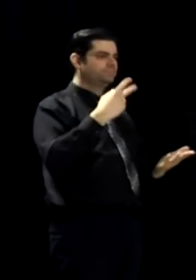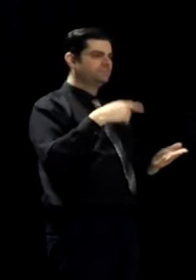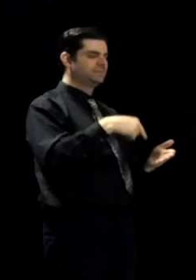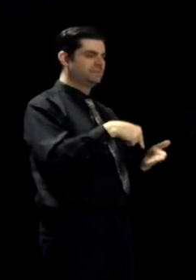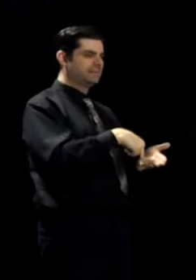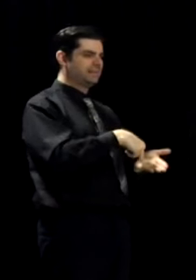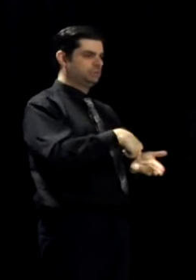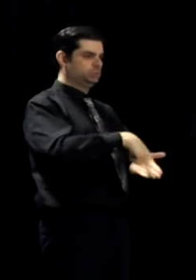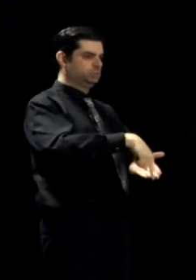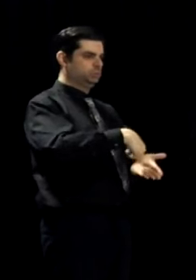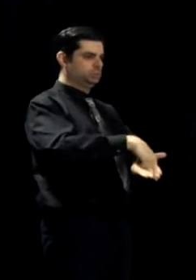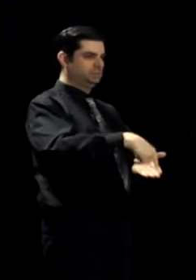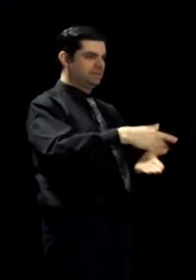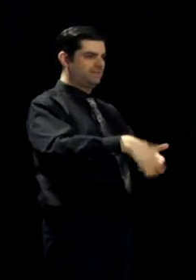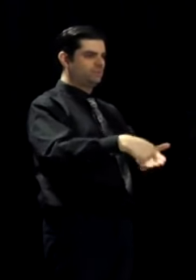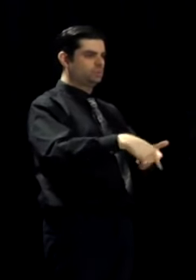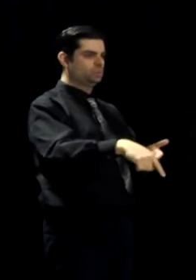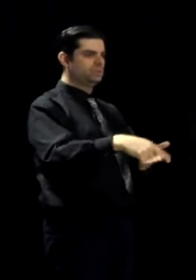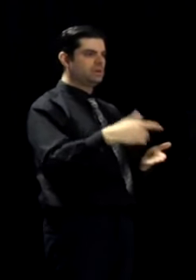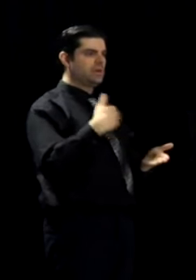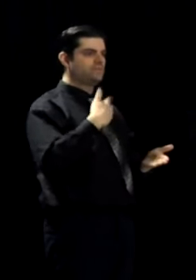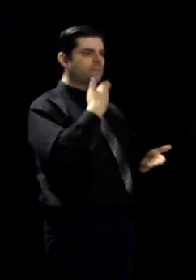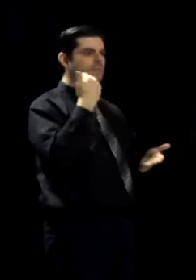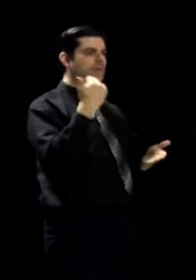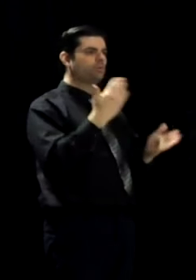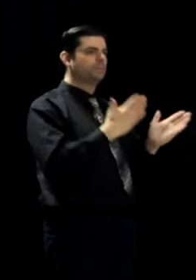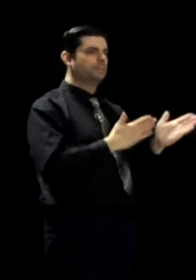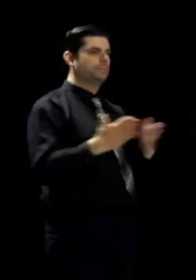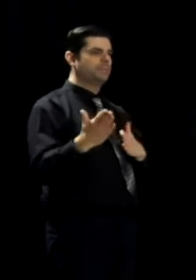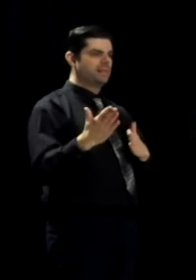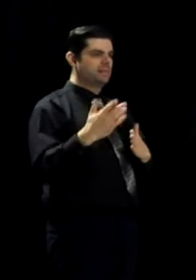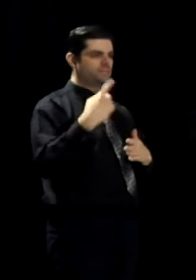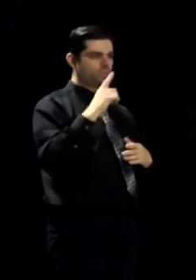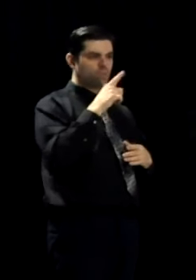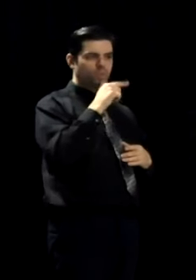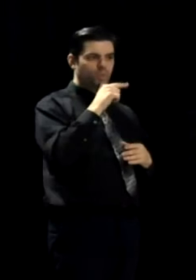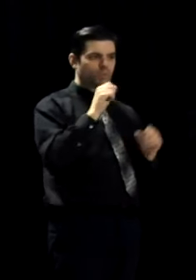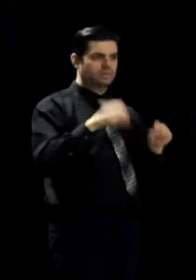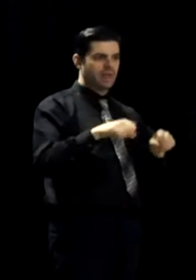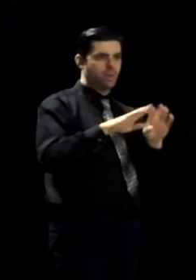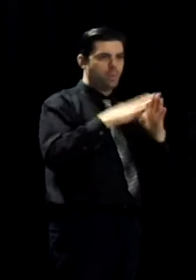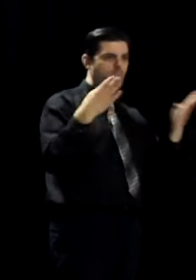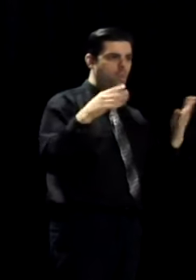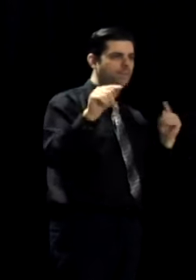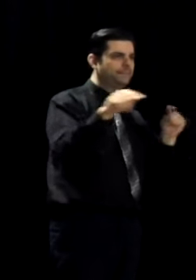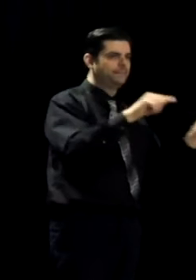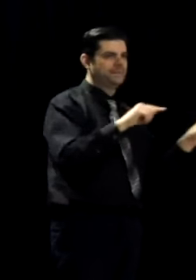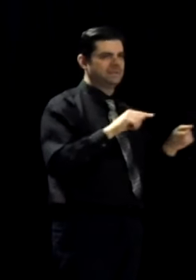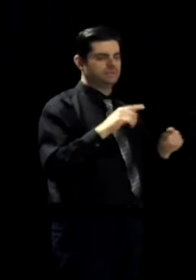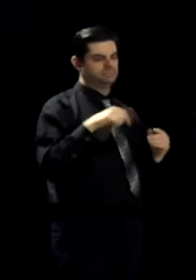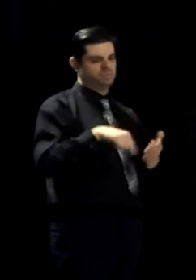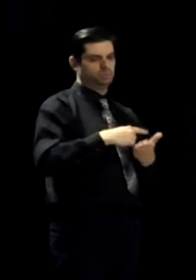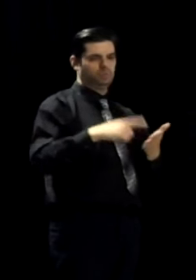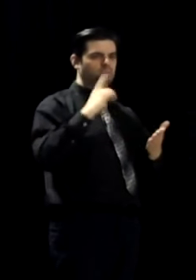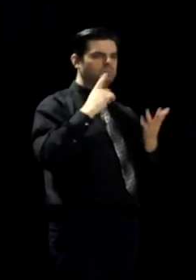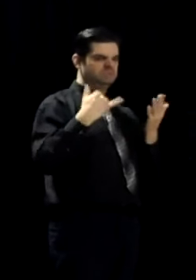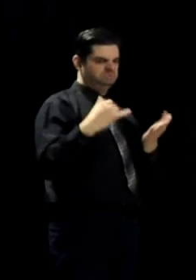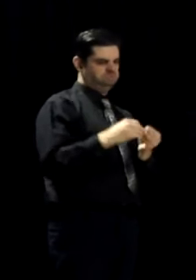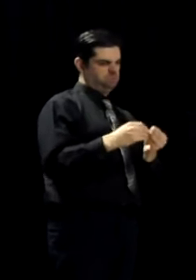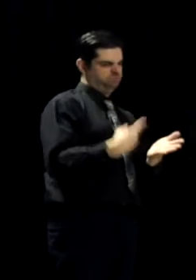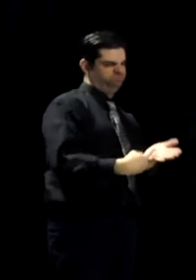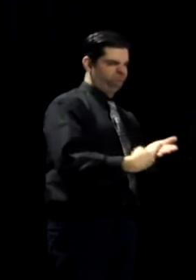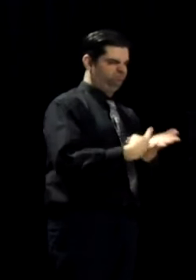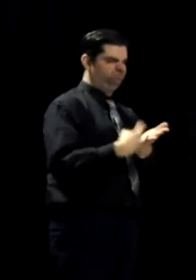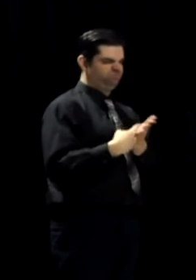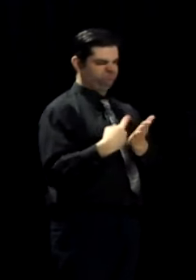as to what that looks like specifically to different industries. And we're mindful that what we do